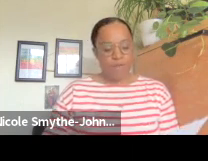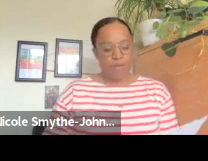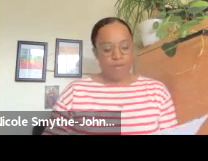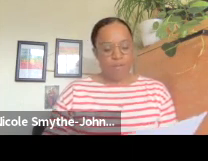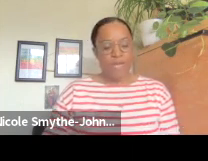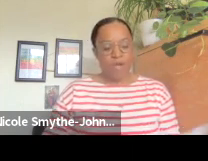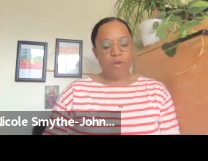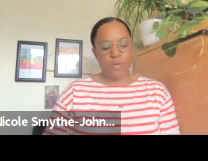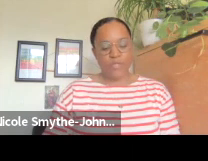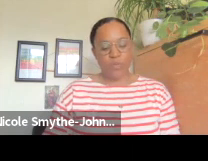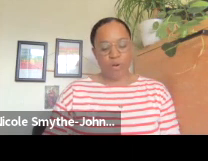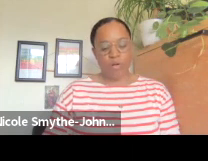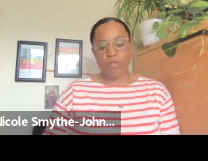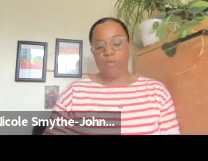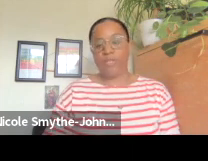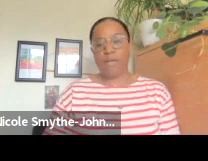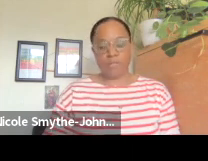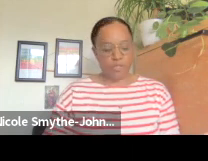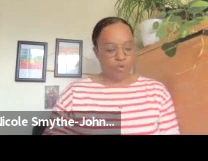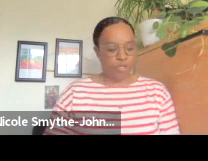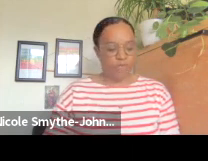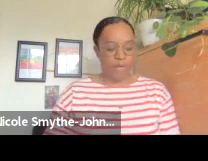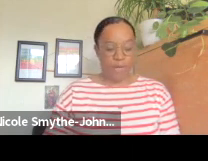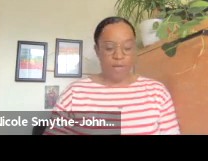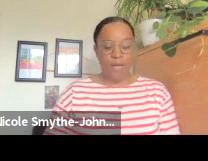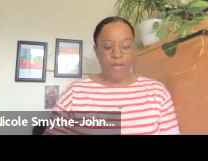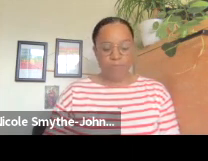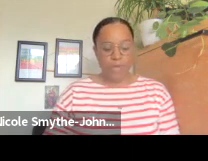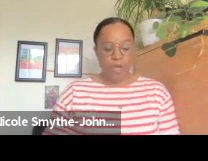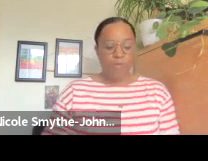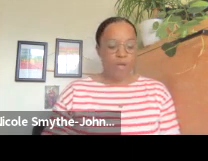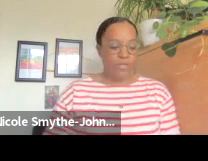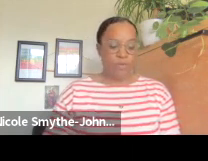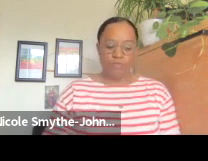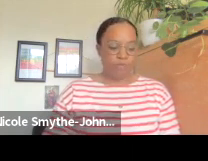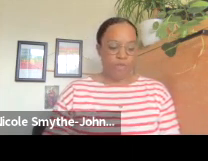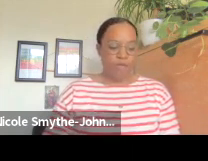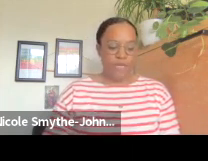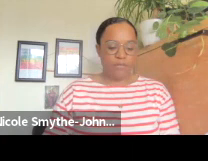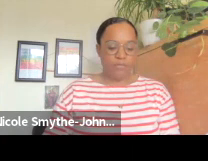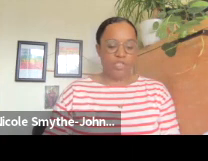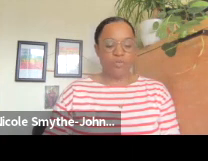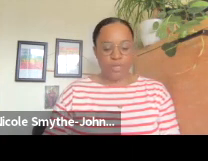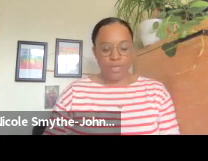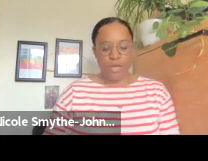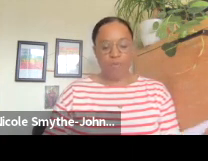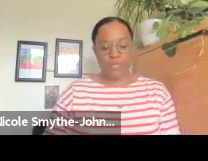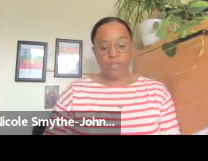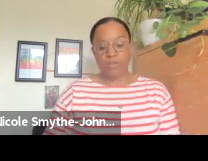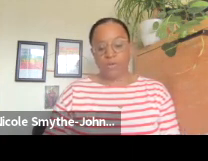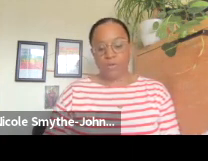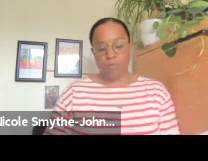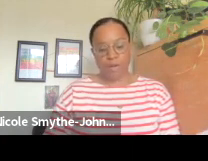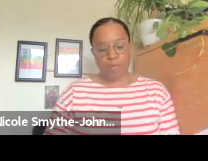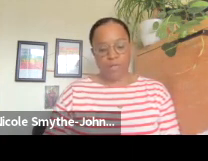many on their way to work on the US-backed construction of the Panama Canal, but also further afield to Chiriquí and Bocas